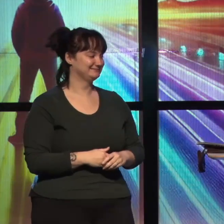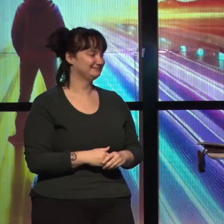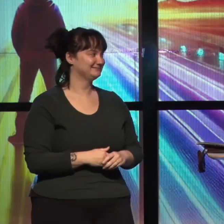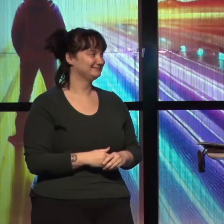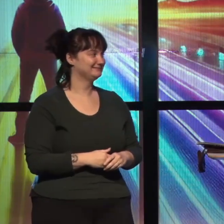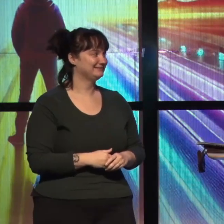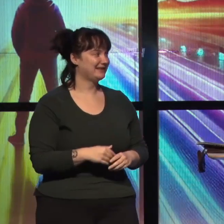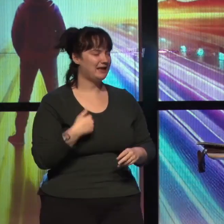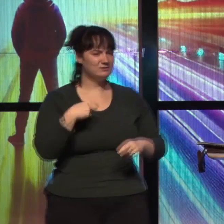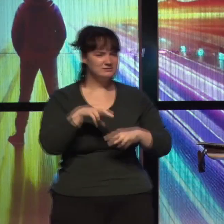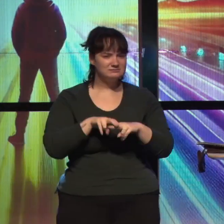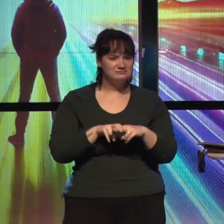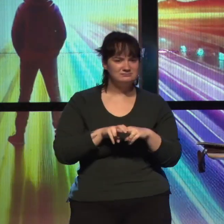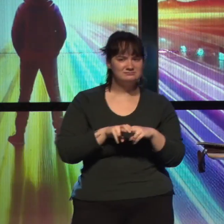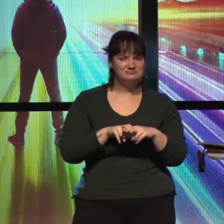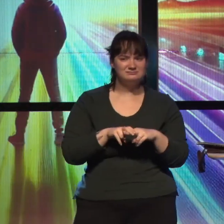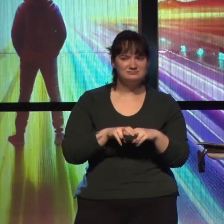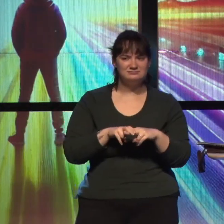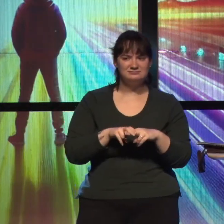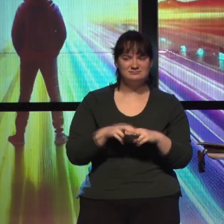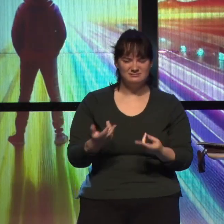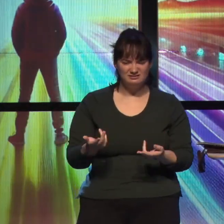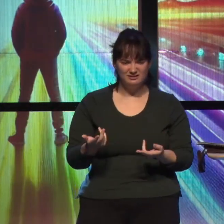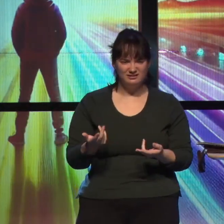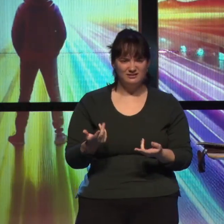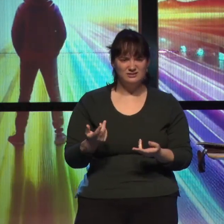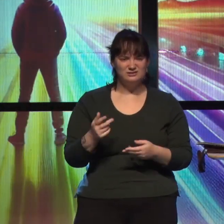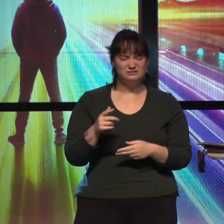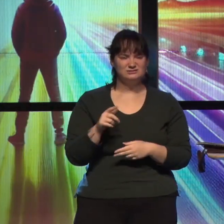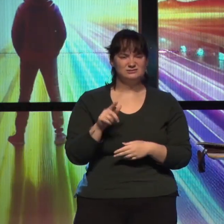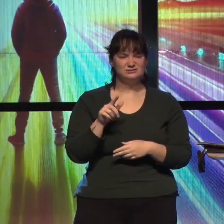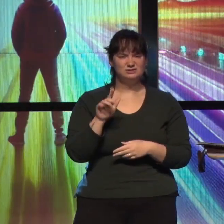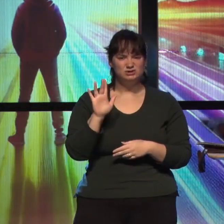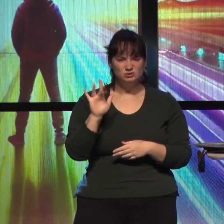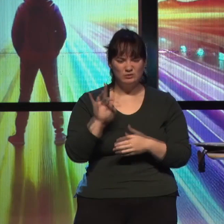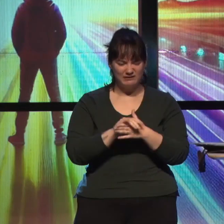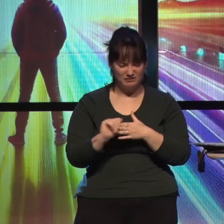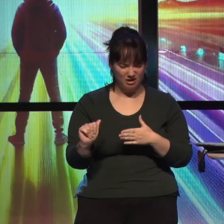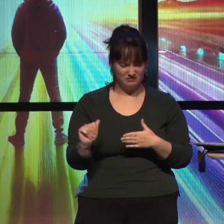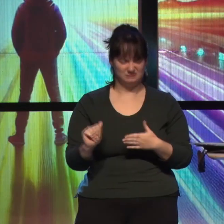I was sitting there with it like, why did I just spend $25 on this? I was a poor.